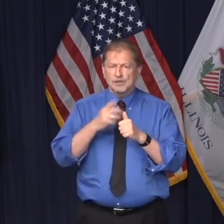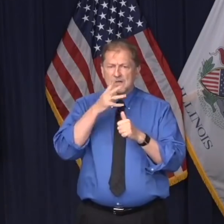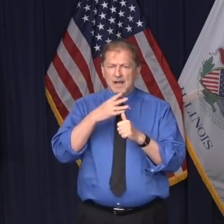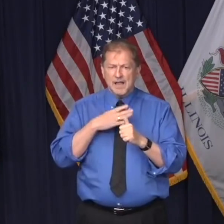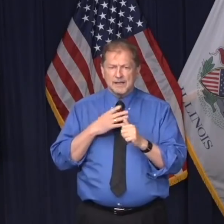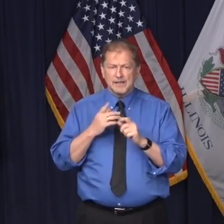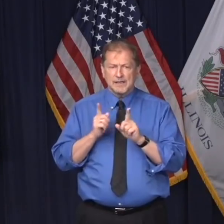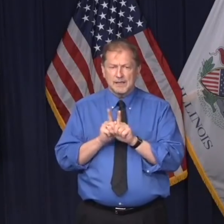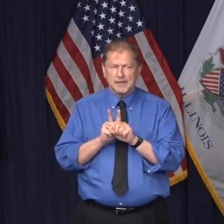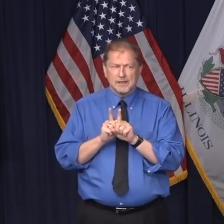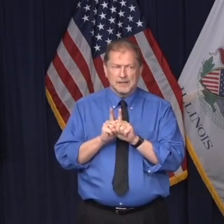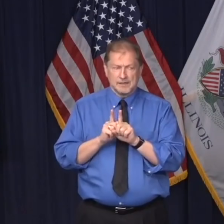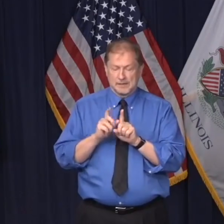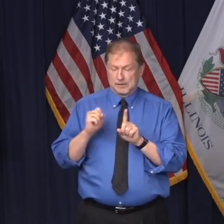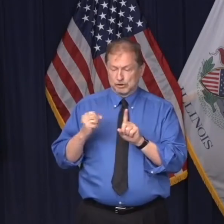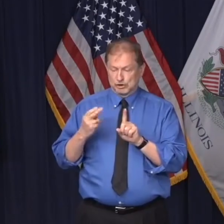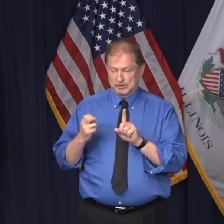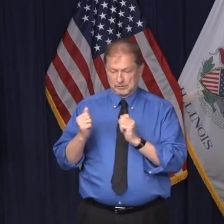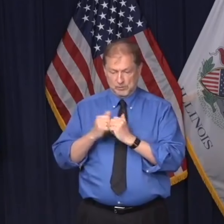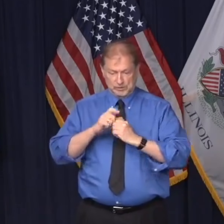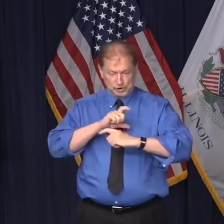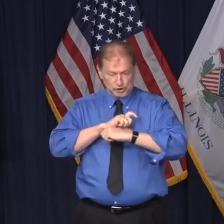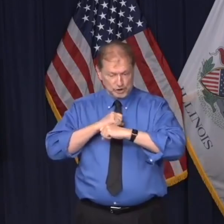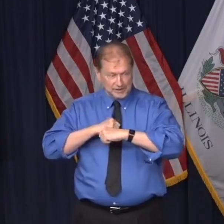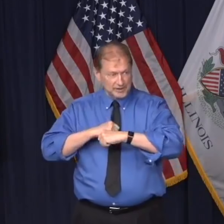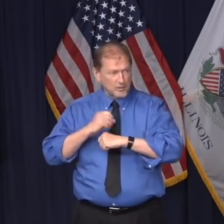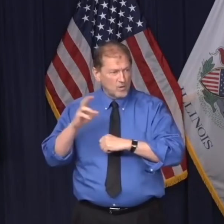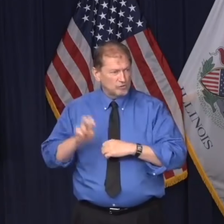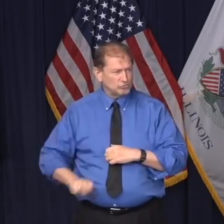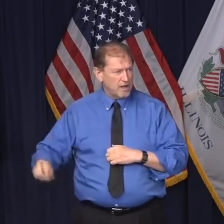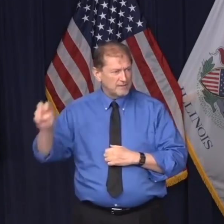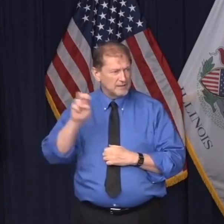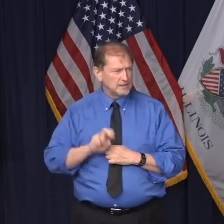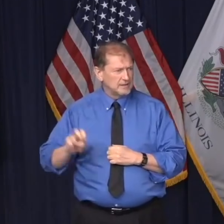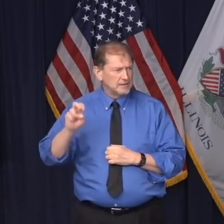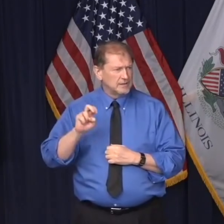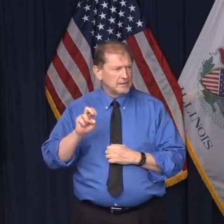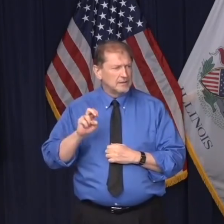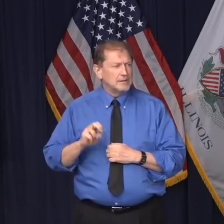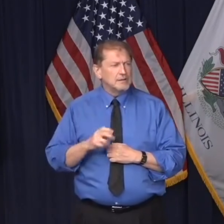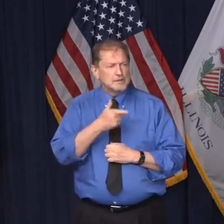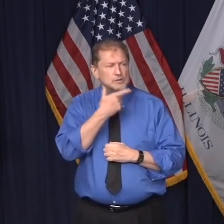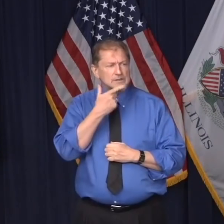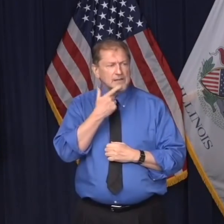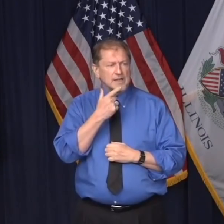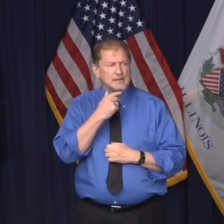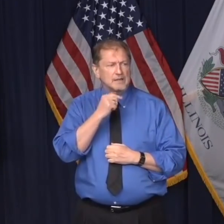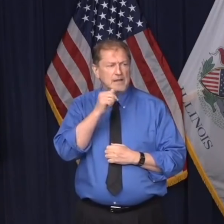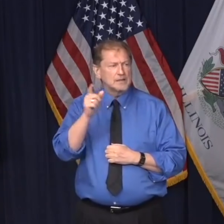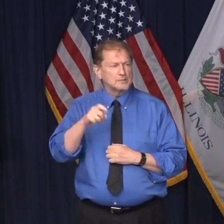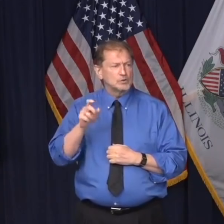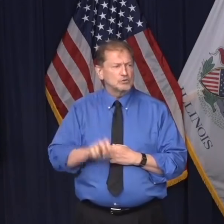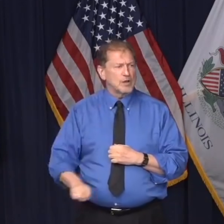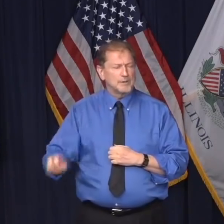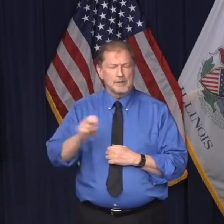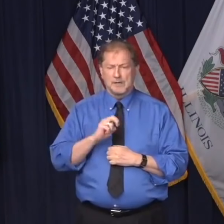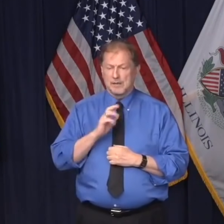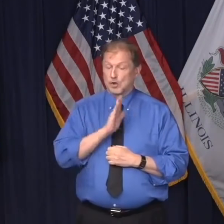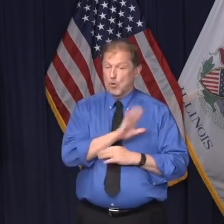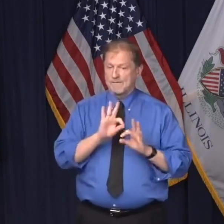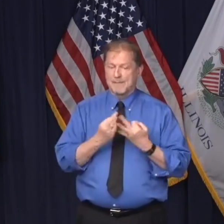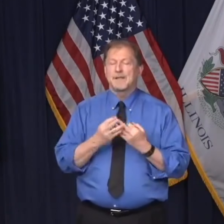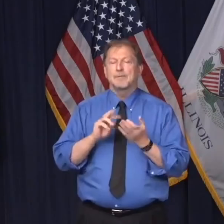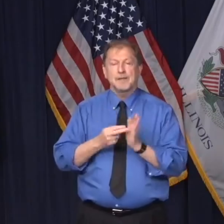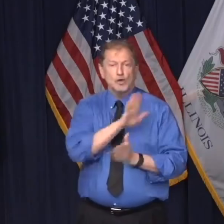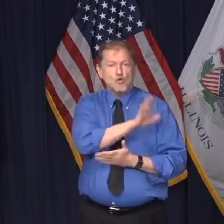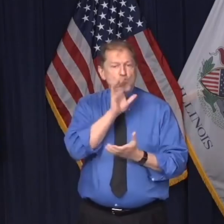she engaged in non-essential travel? What is your response to people who say the stay-at-home order and non-essential travel bans aren't being abided by your family? I believe